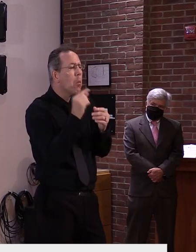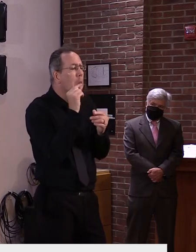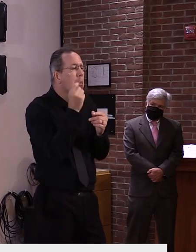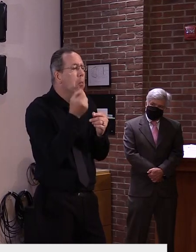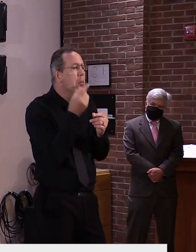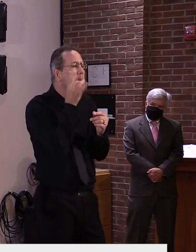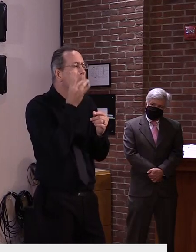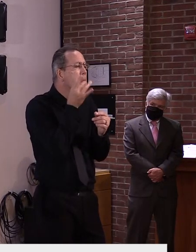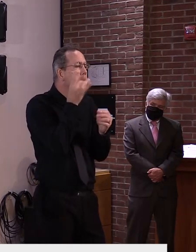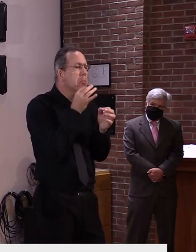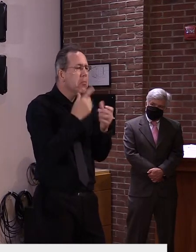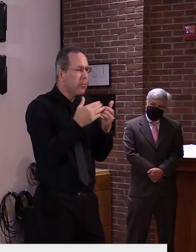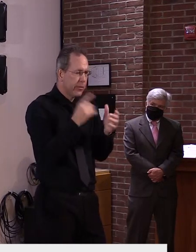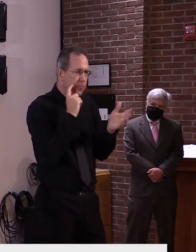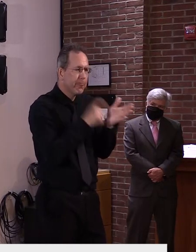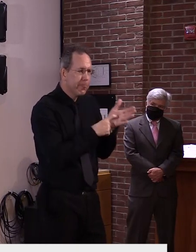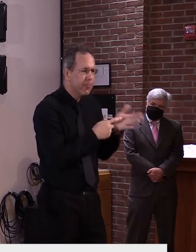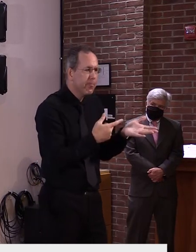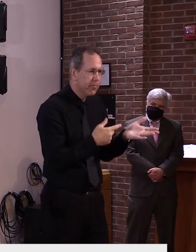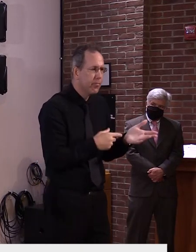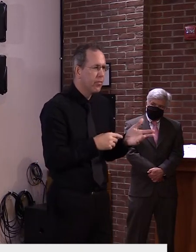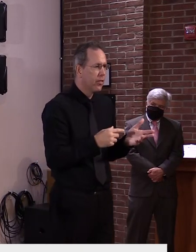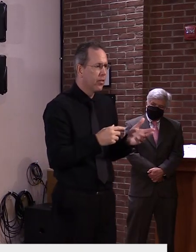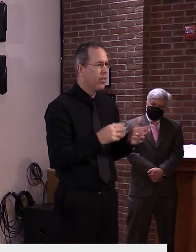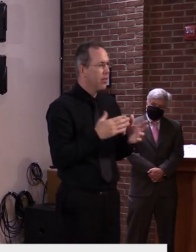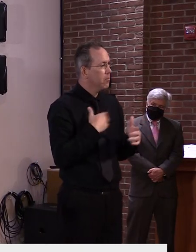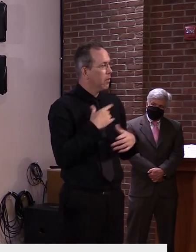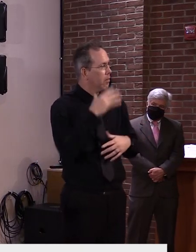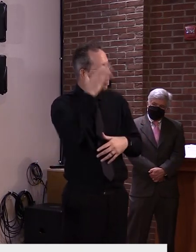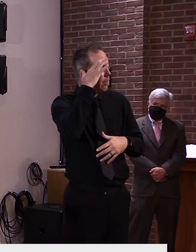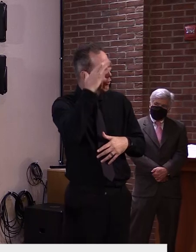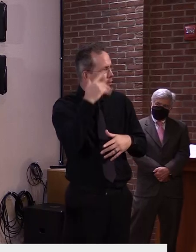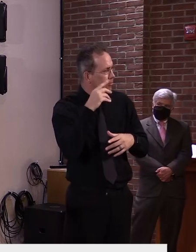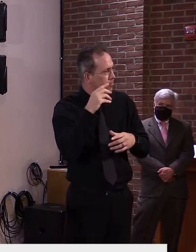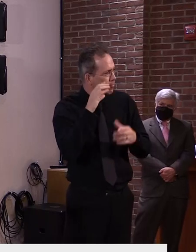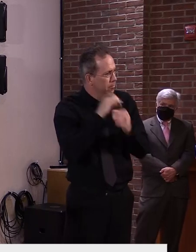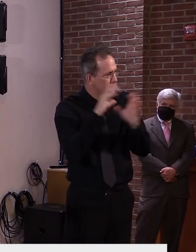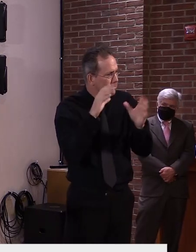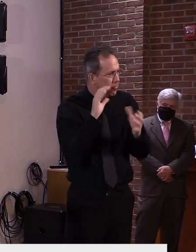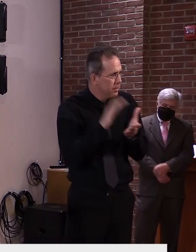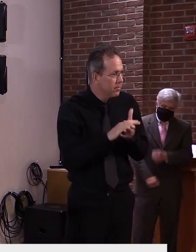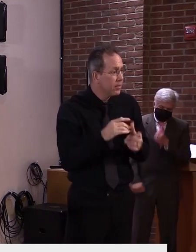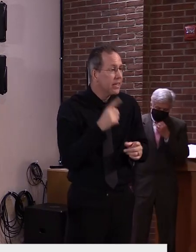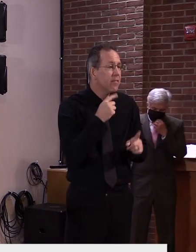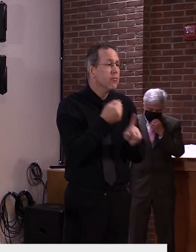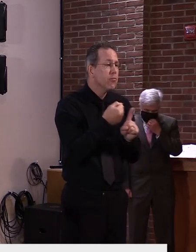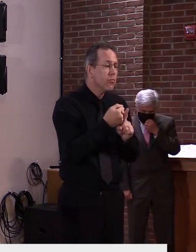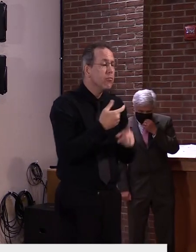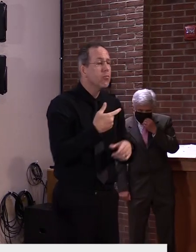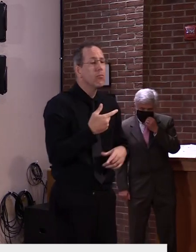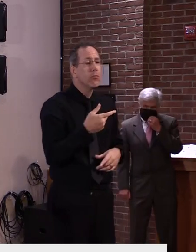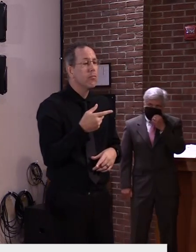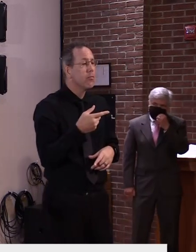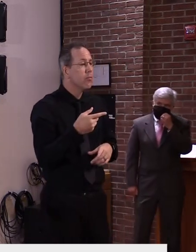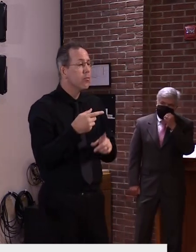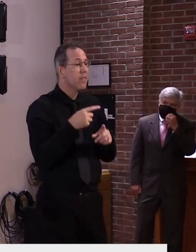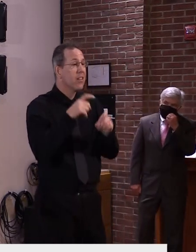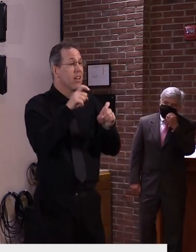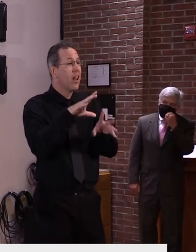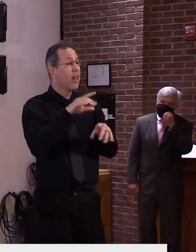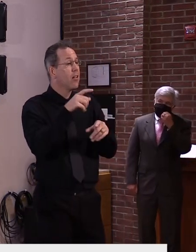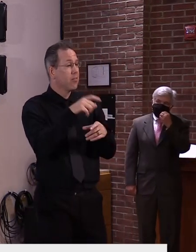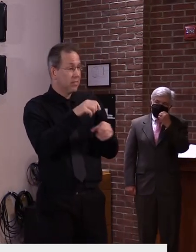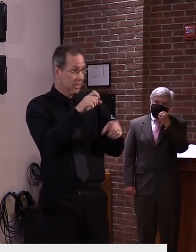in practice. It just says if I go into a lab and have a certain number of viral copies, will the test pick it up?